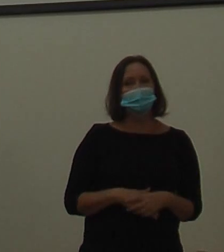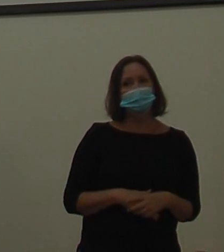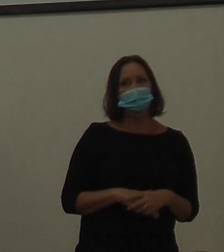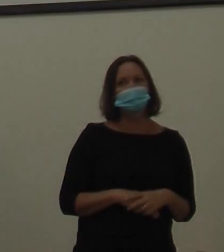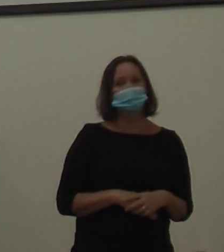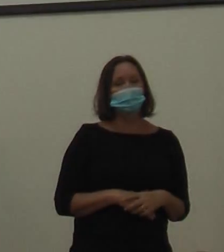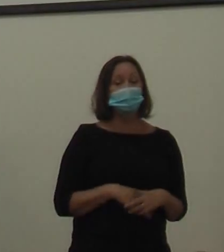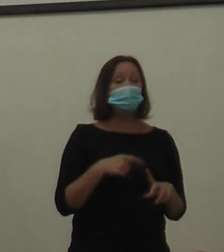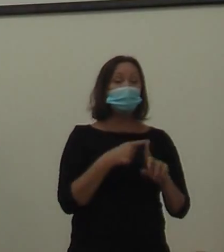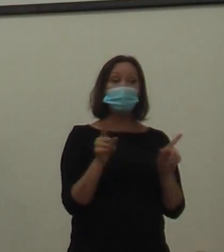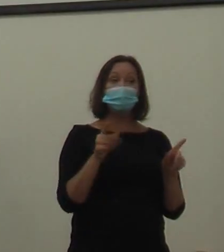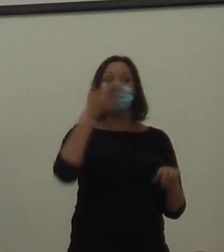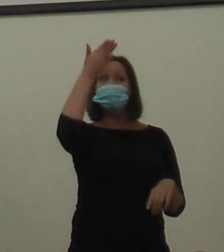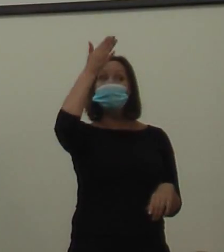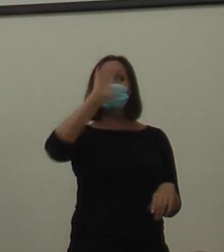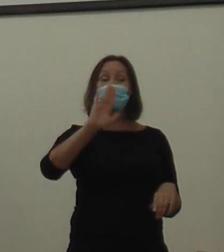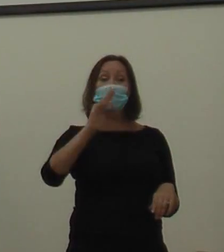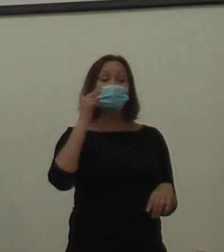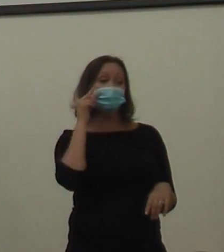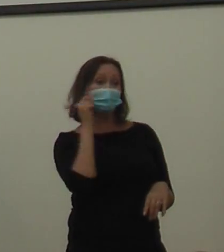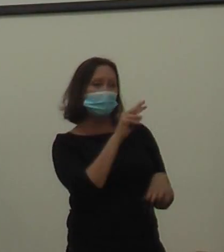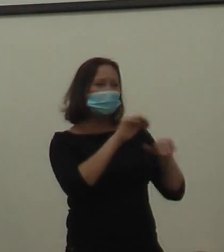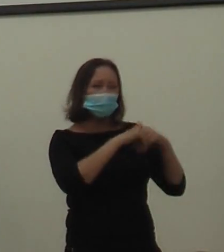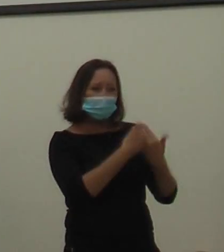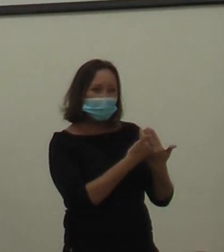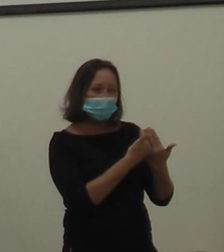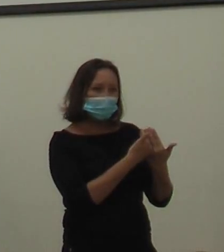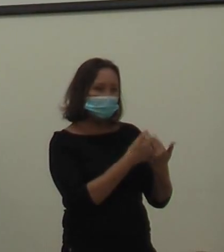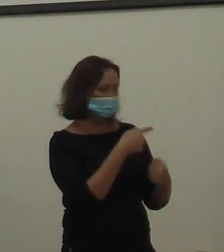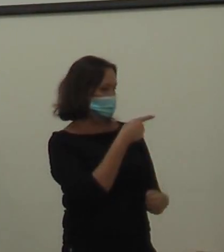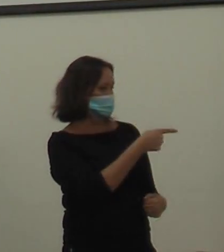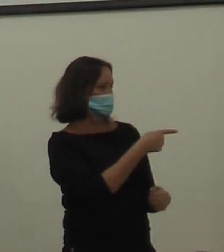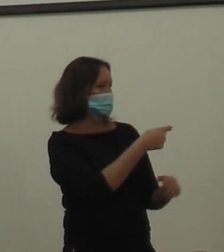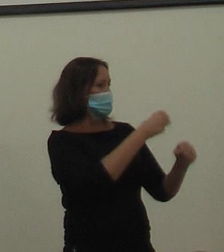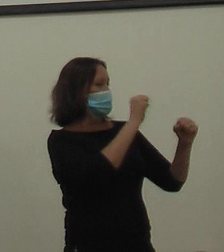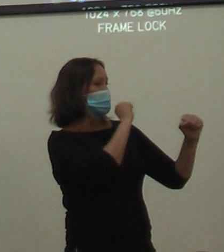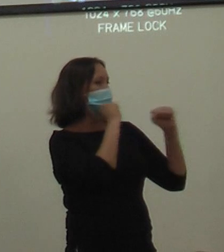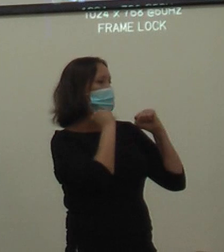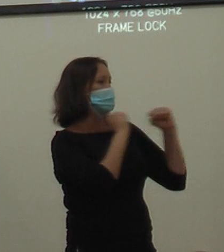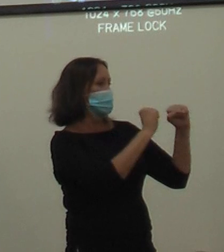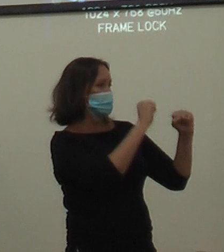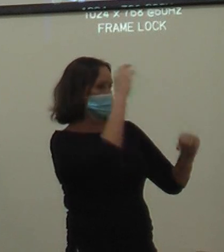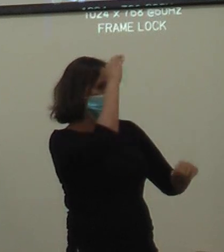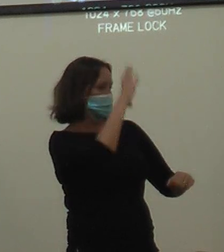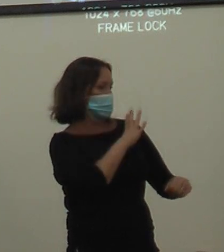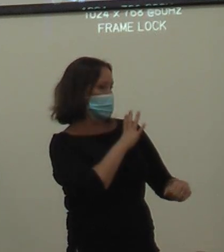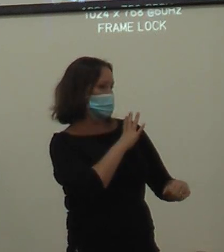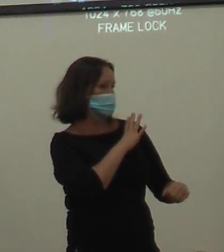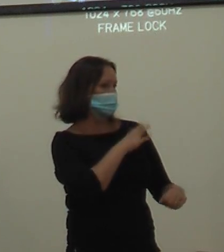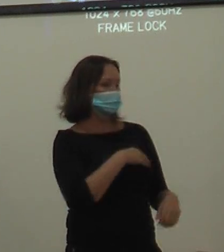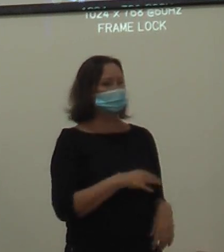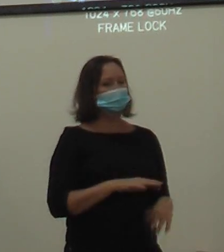God saw him as a mighty man of valor. How does God view you? How do you view